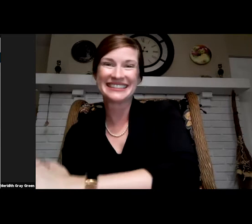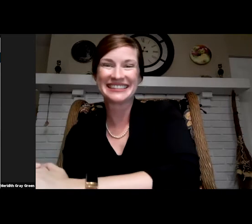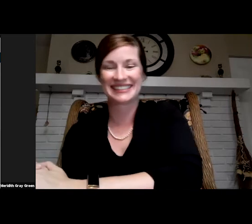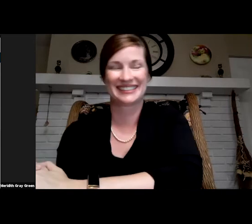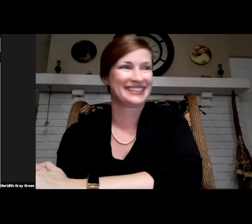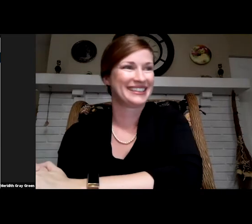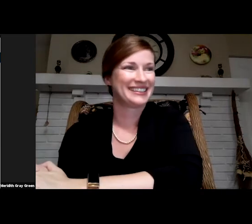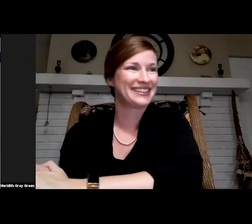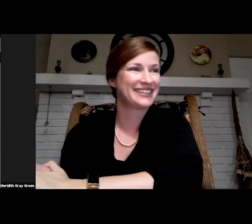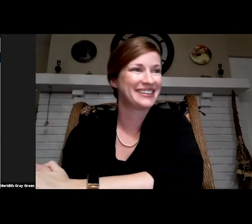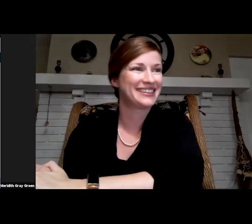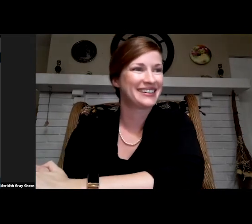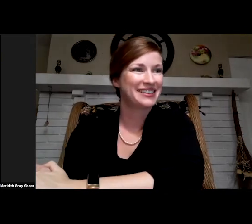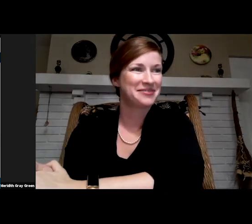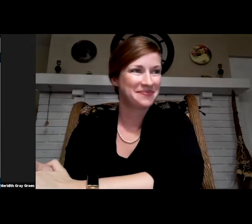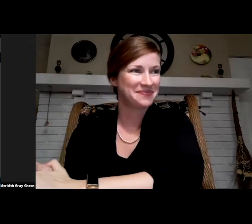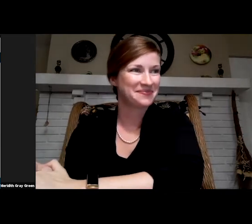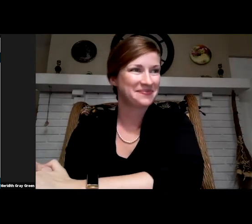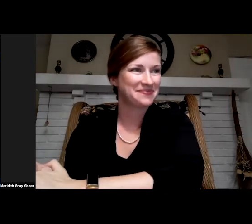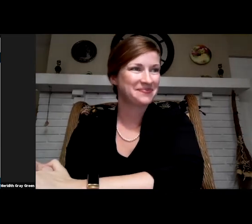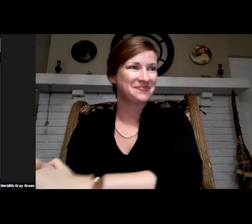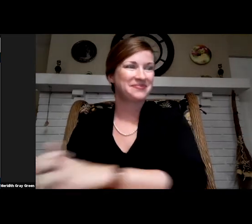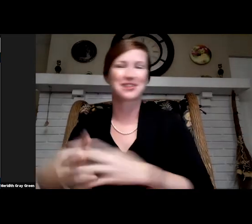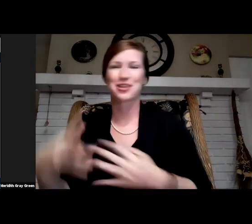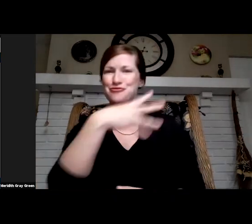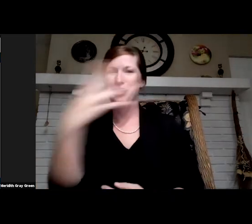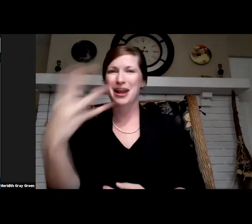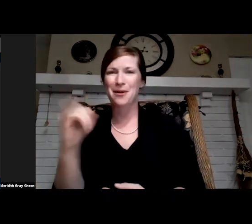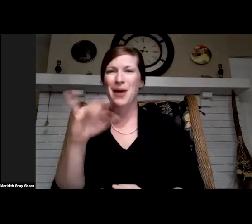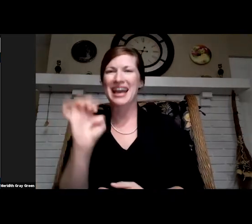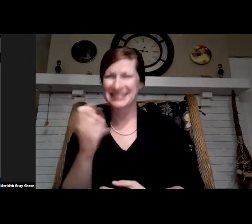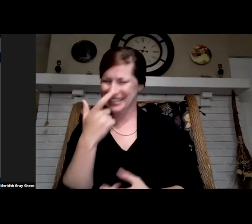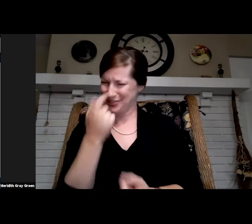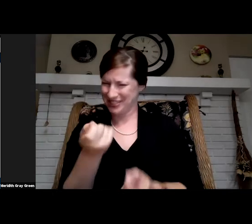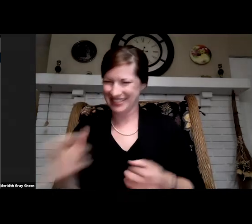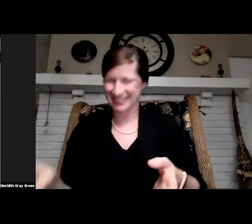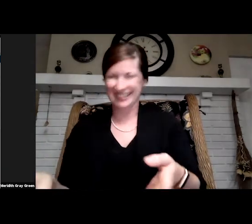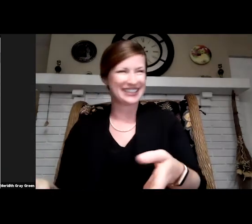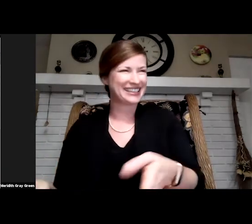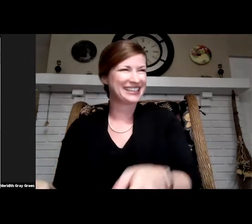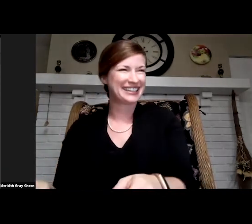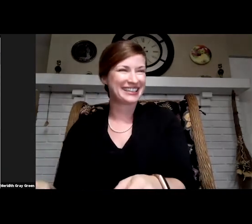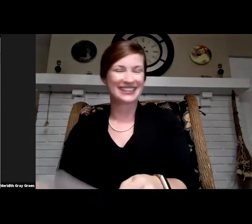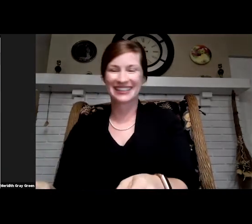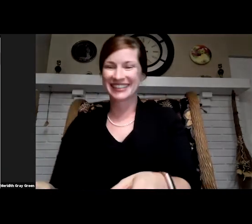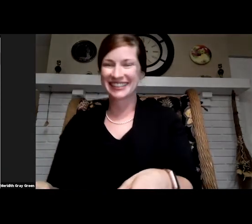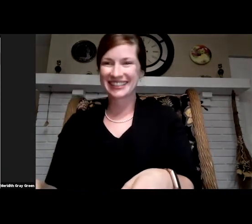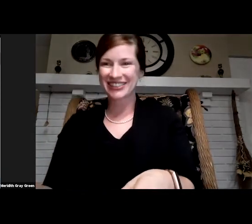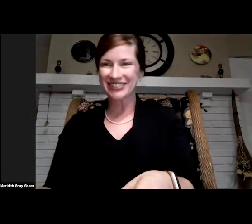Oh, white rice, ice cubes, rainbow ice cubes. That's interesting.